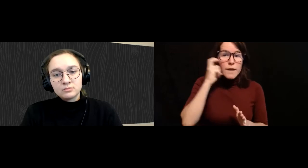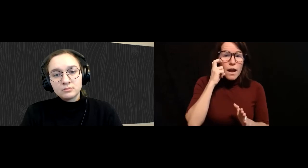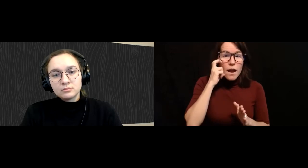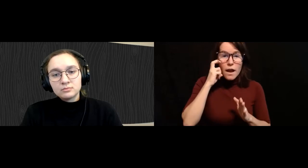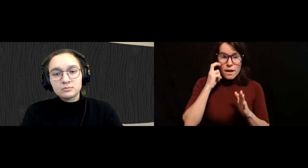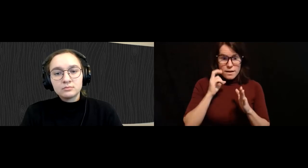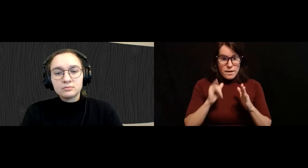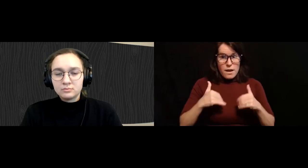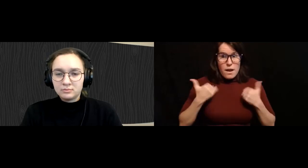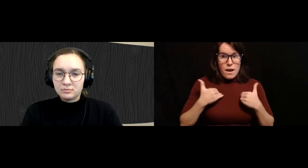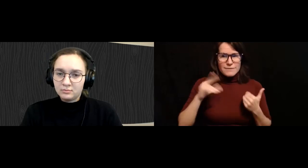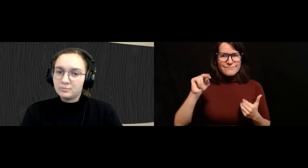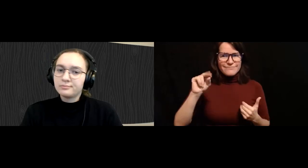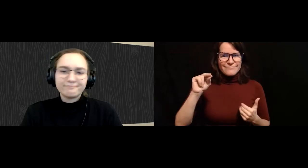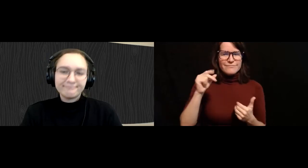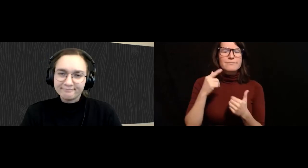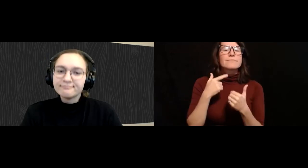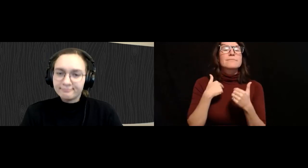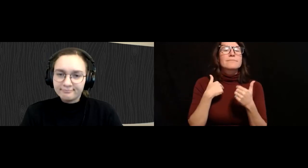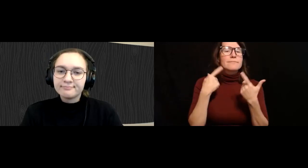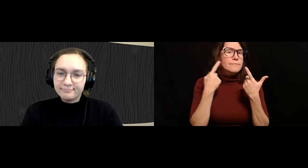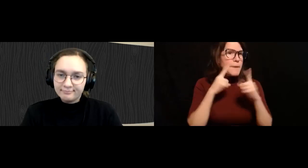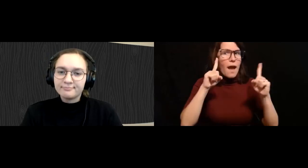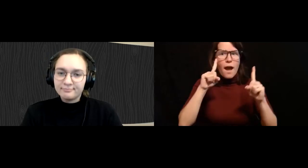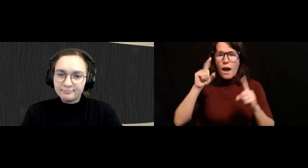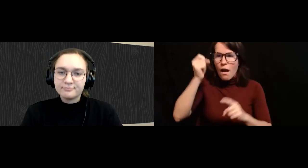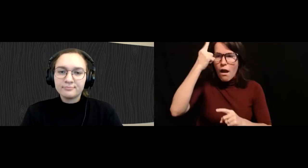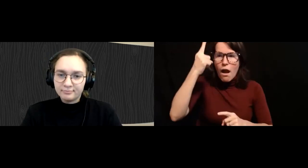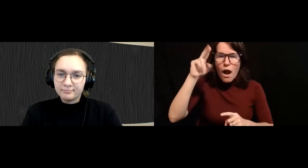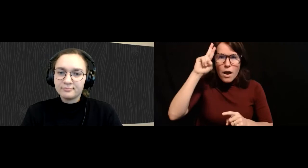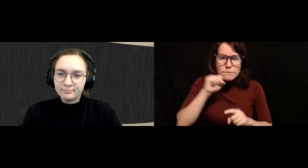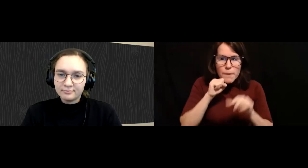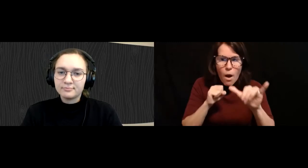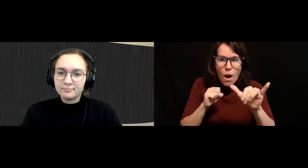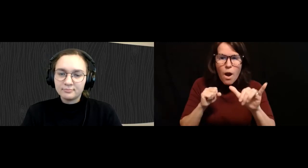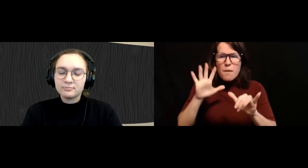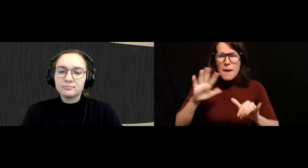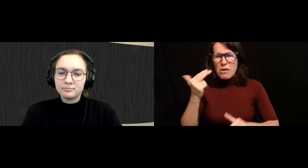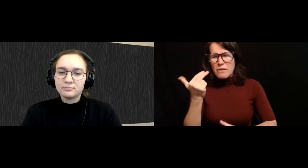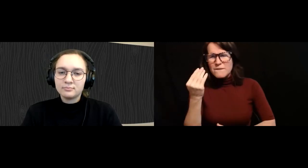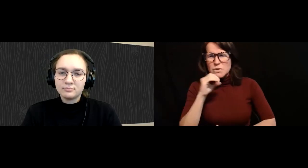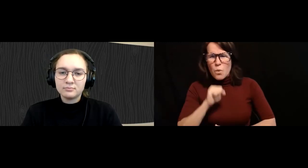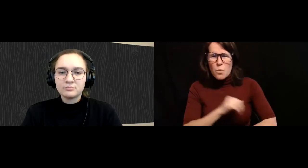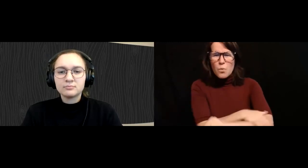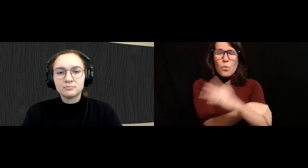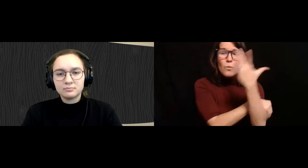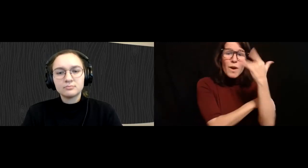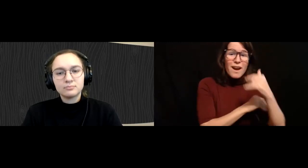I didn't completely have a full understanding of my Usher syndrome diagnosis as a young age. I just knew that I have it. And it wasn't